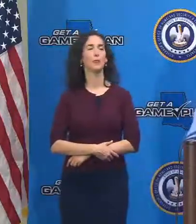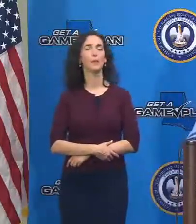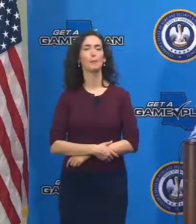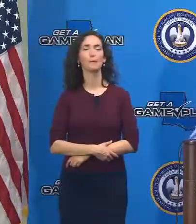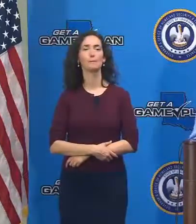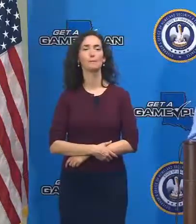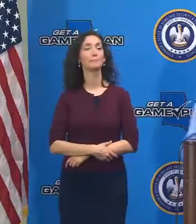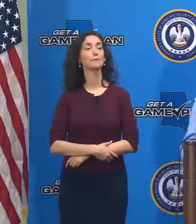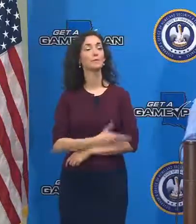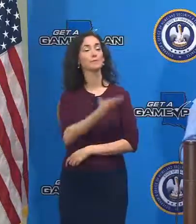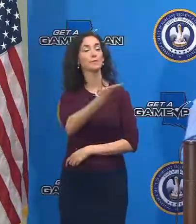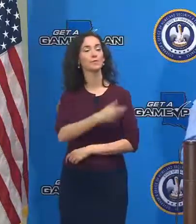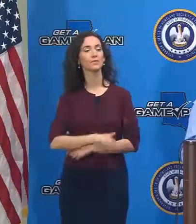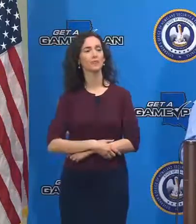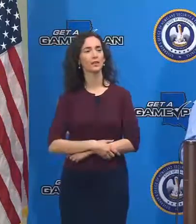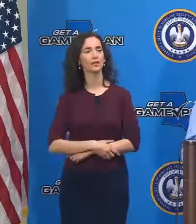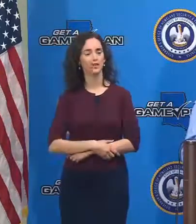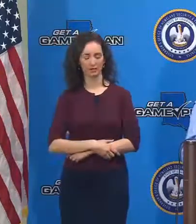Yes, ma'am.